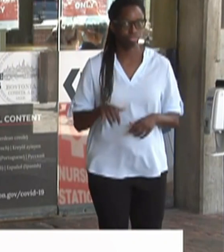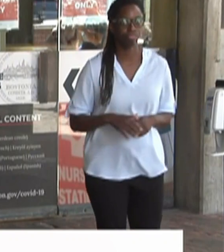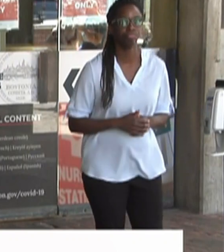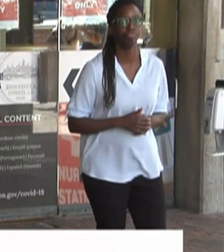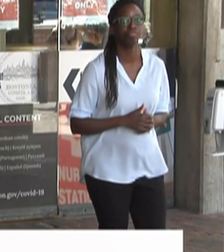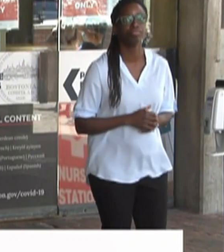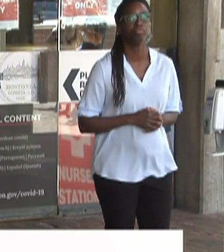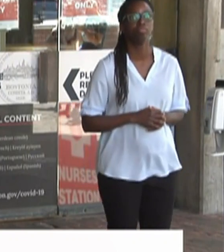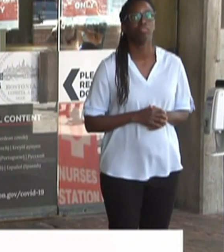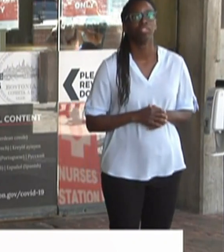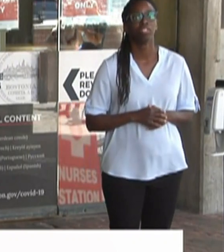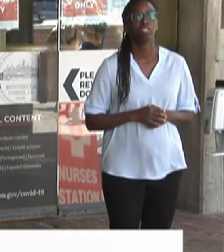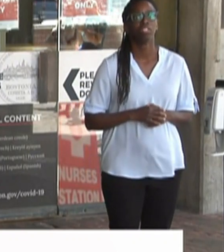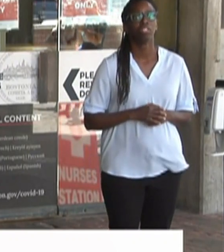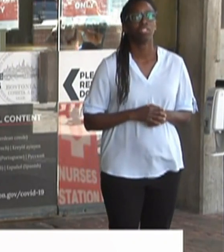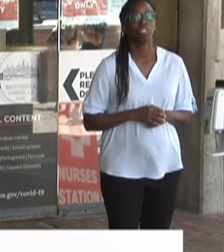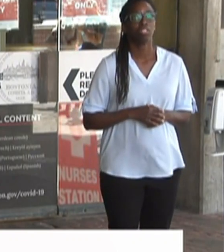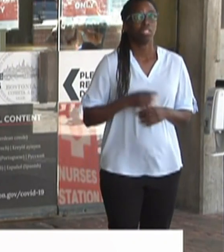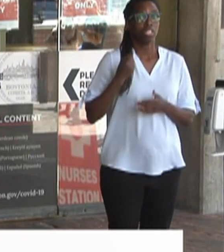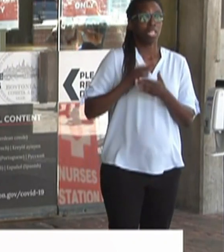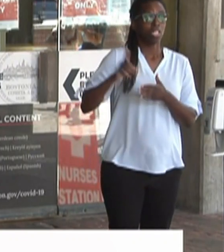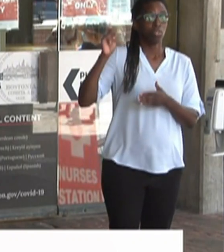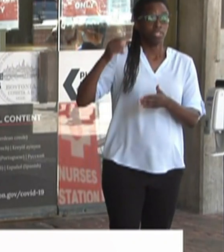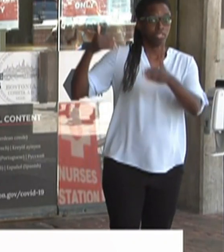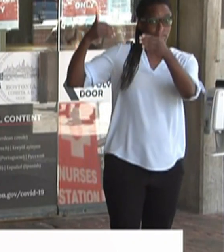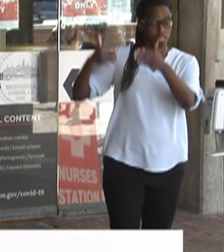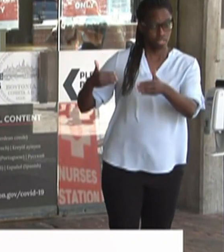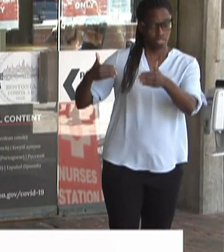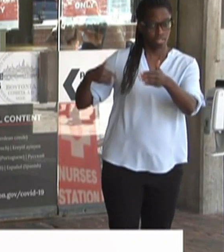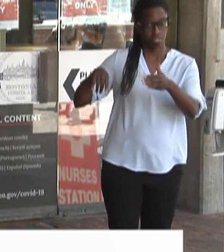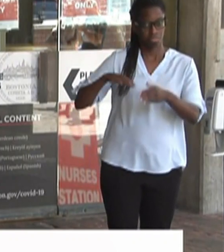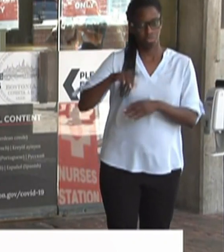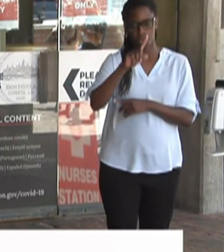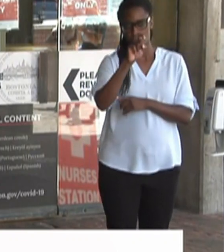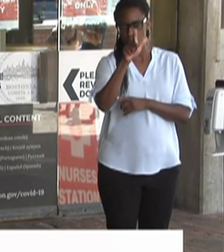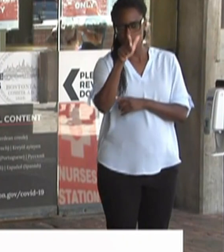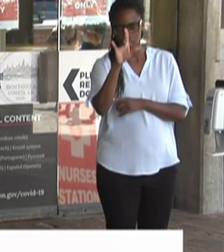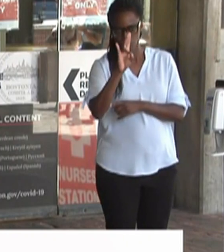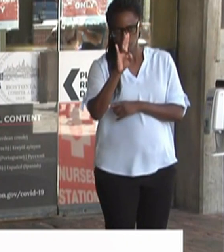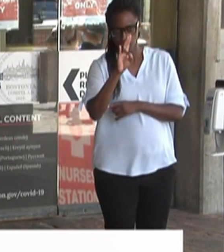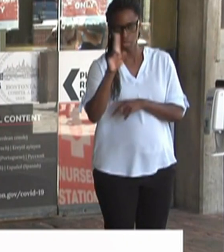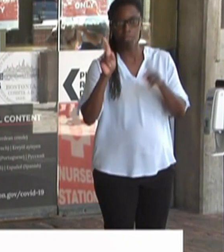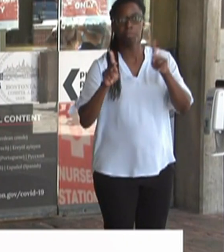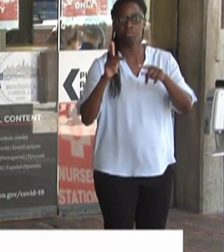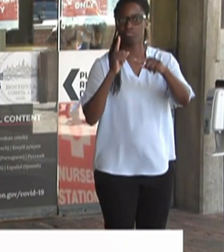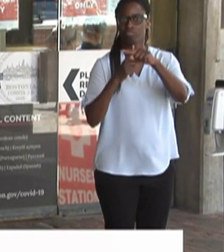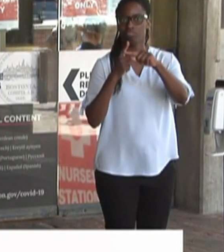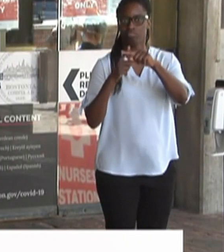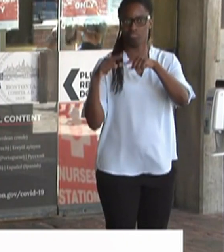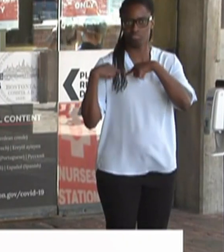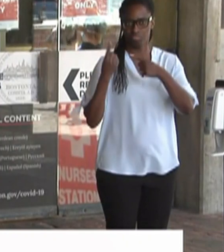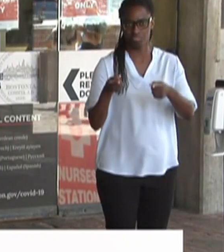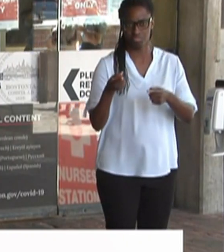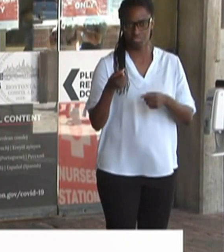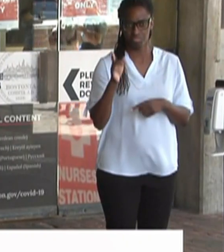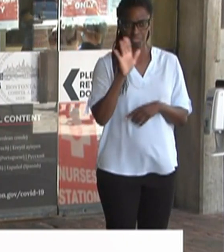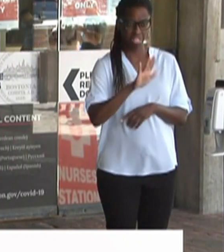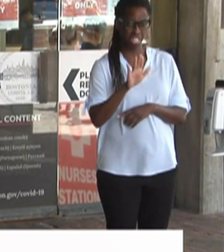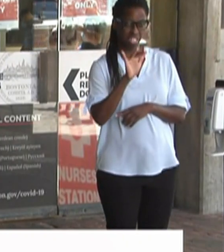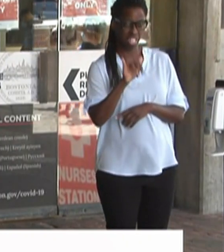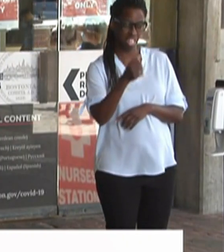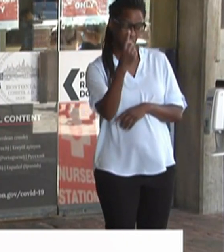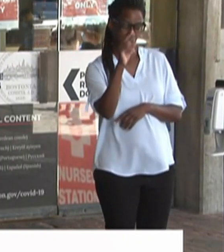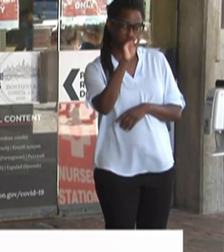that represents about over 11% of people getting tested or testing positive. So it's really, really important to our neighbors in